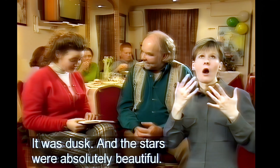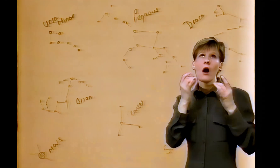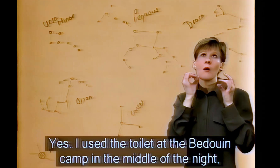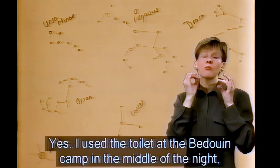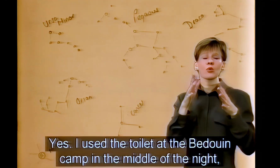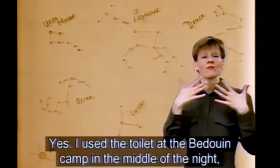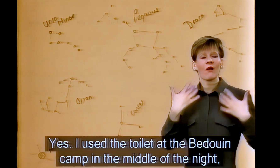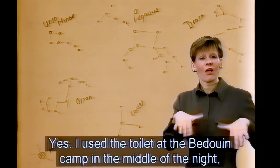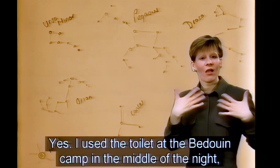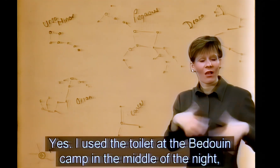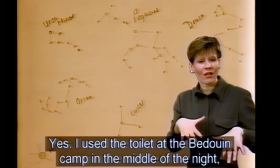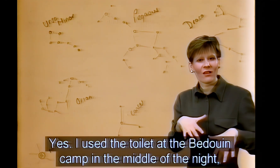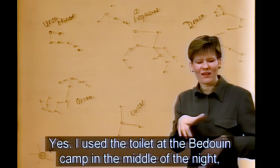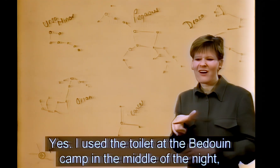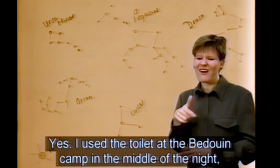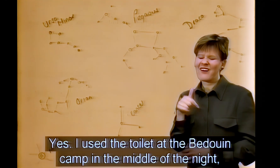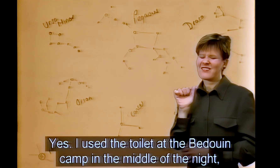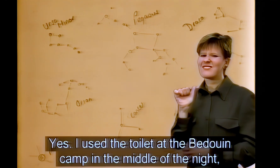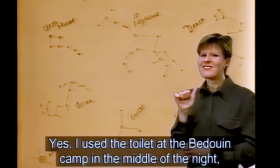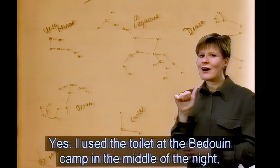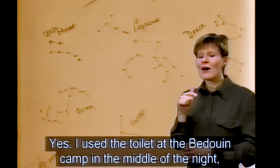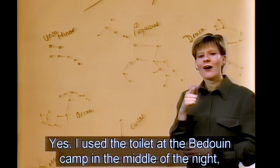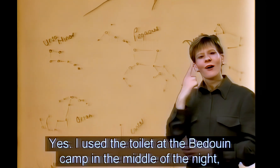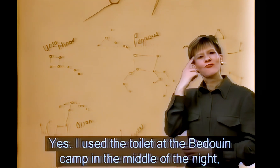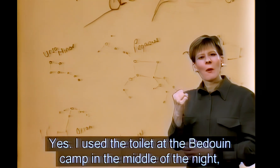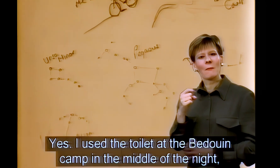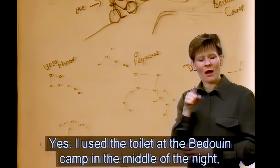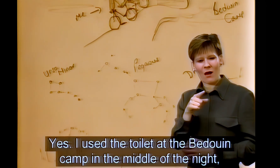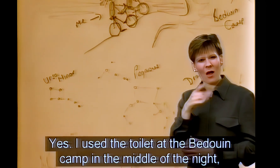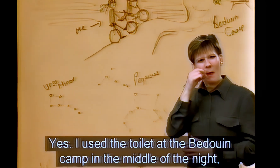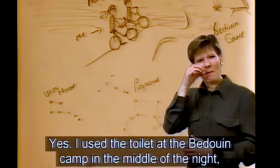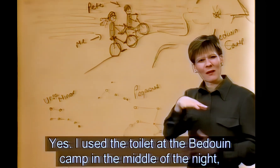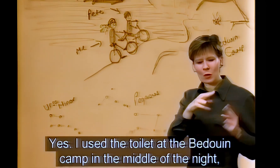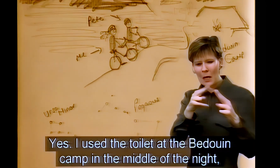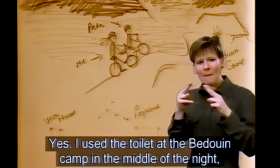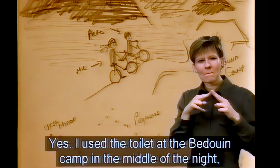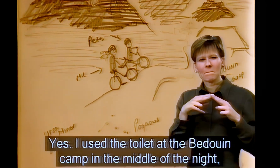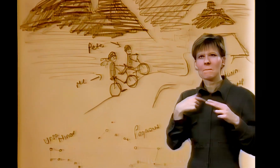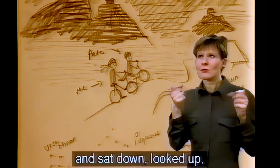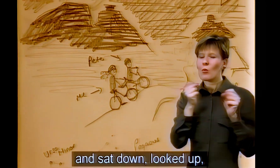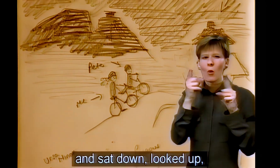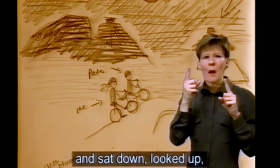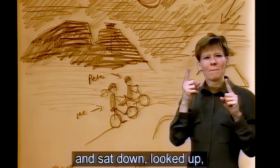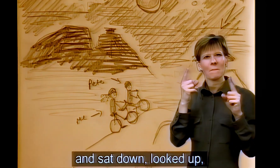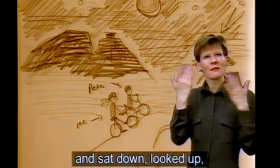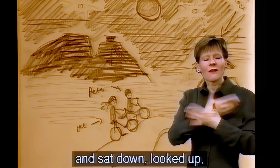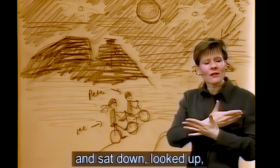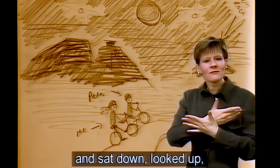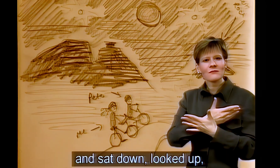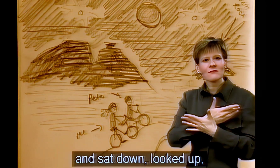beautiful. So. Yes, I actually used the toilet in the Bedouin camp in the middle of the night, and sat down and looked